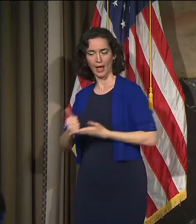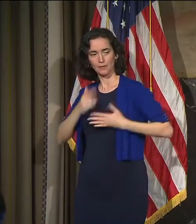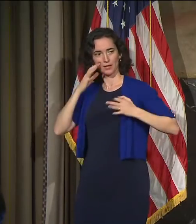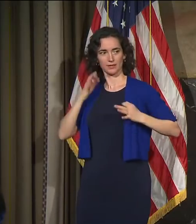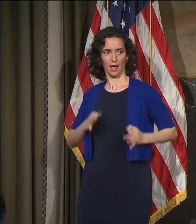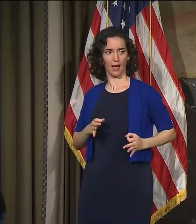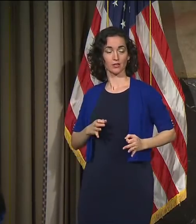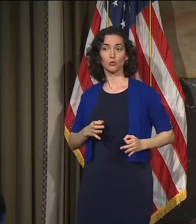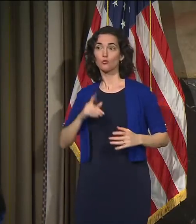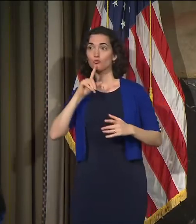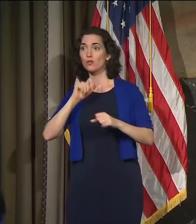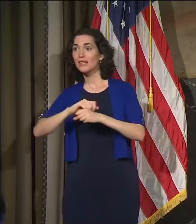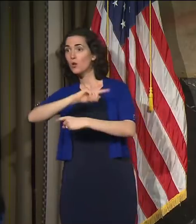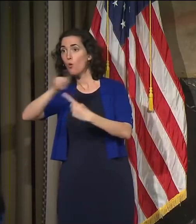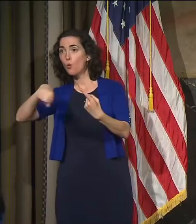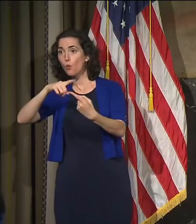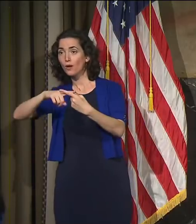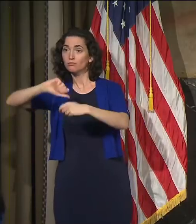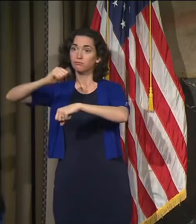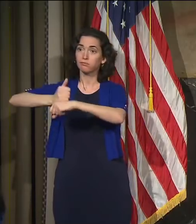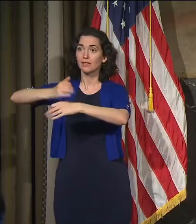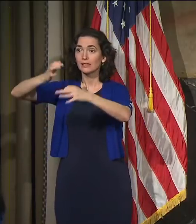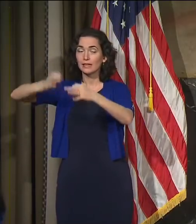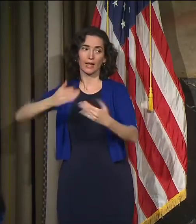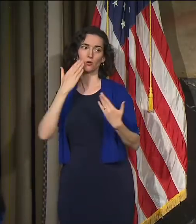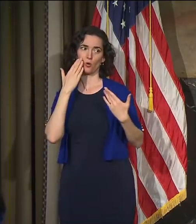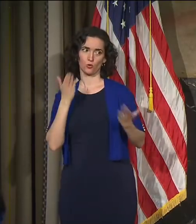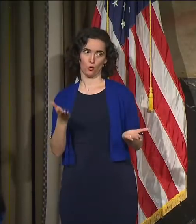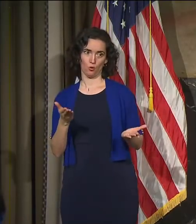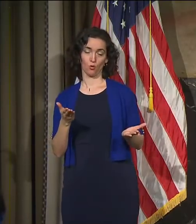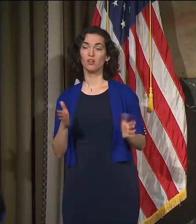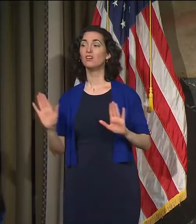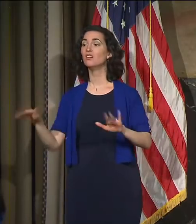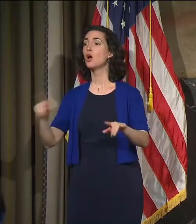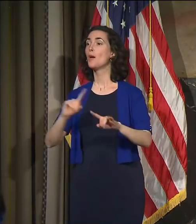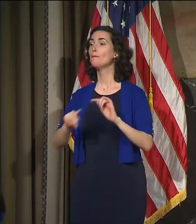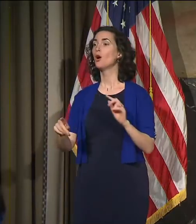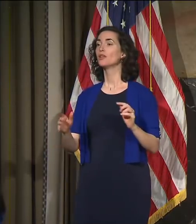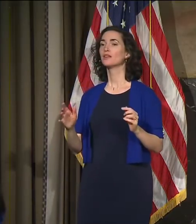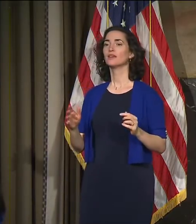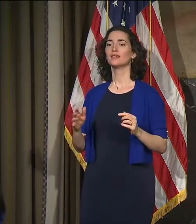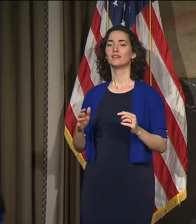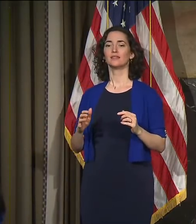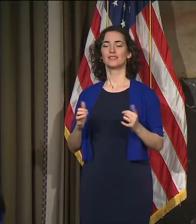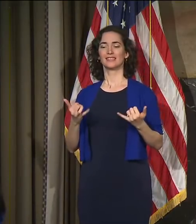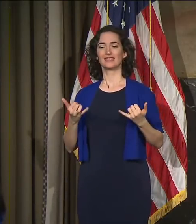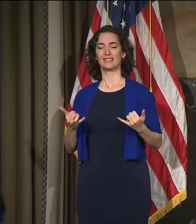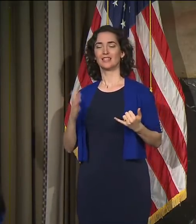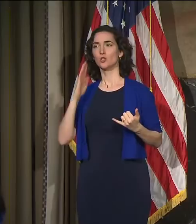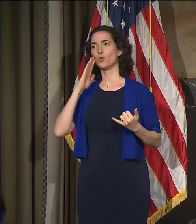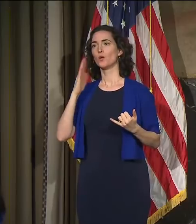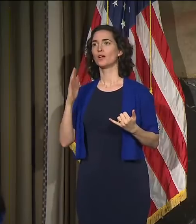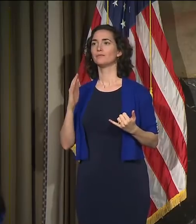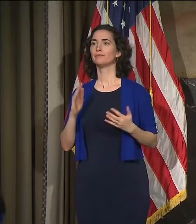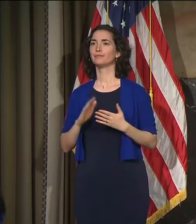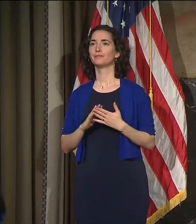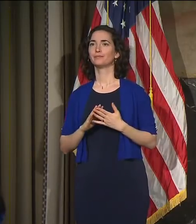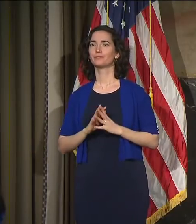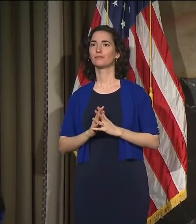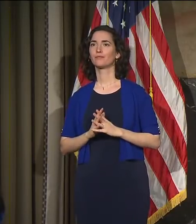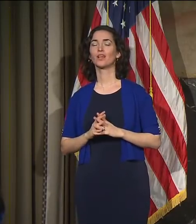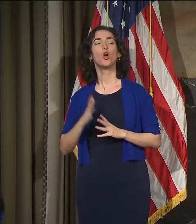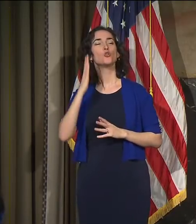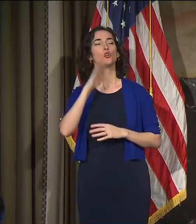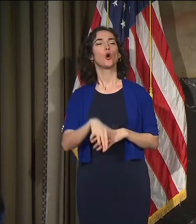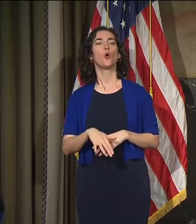know. But I do want to tell people this is not going to be like flipping a light switch so that you flip on priority